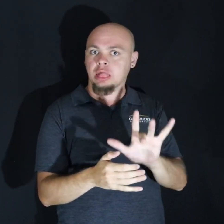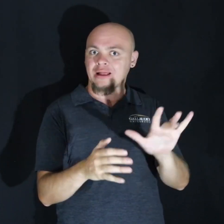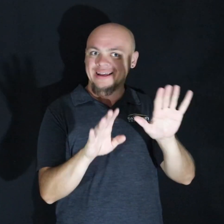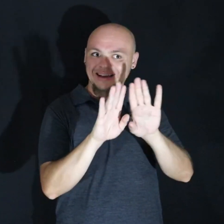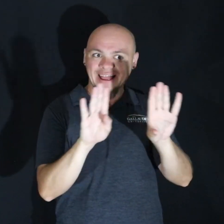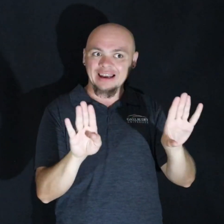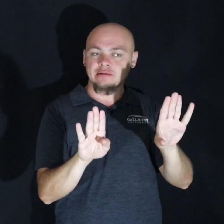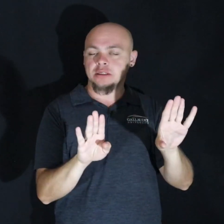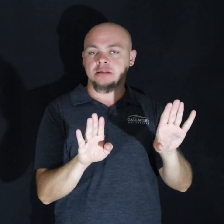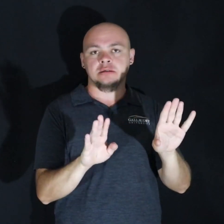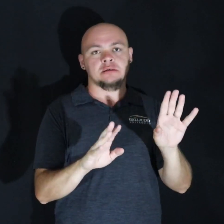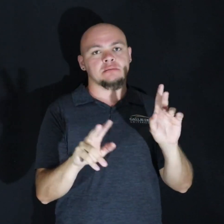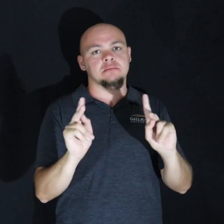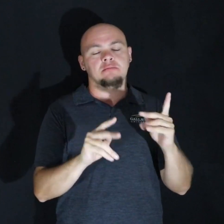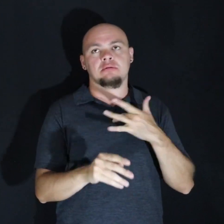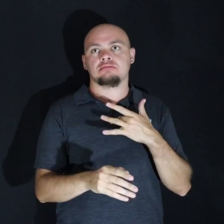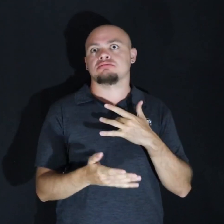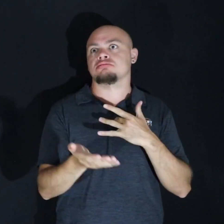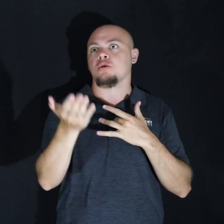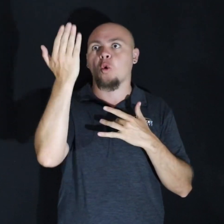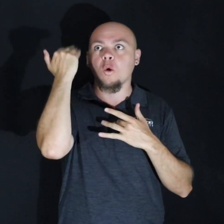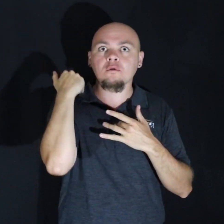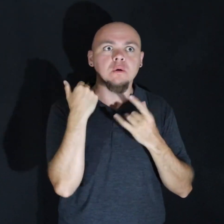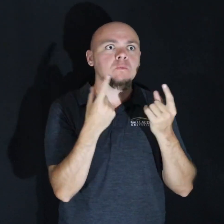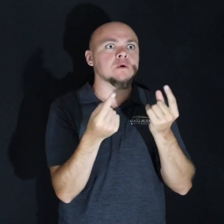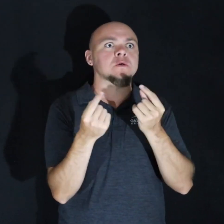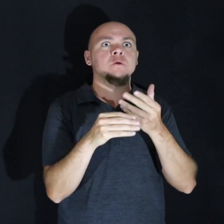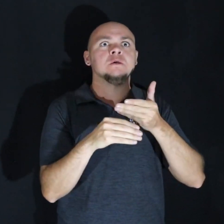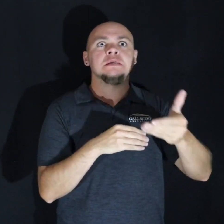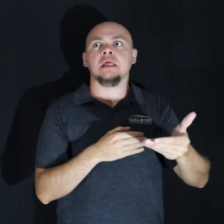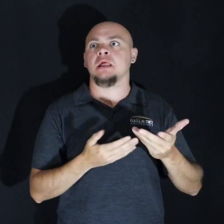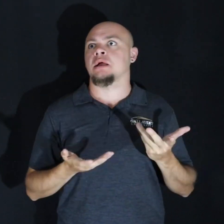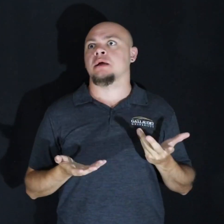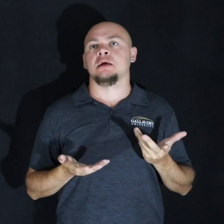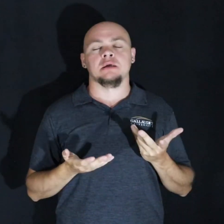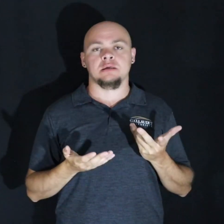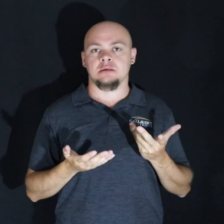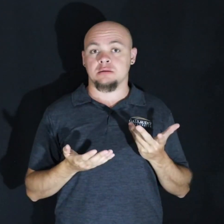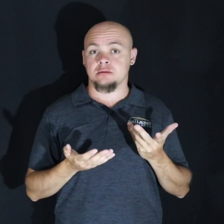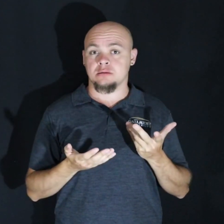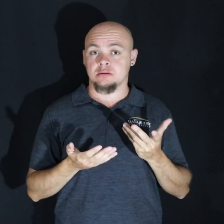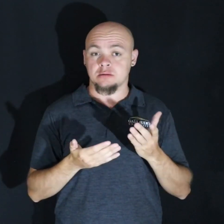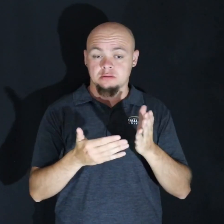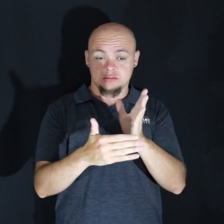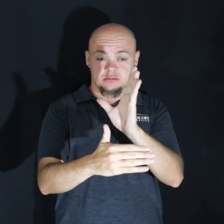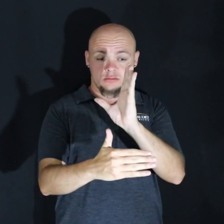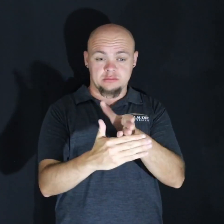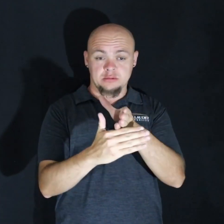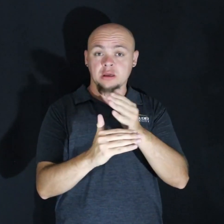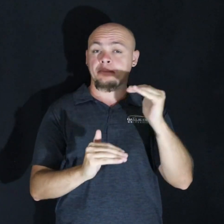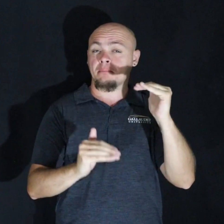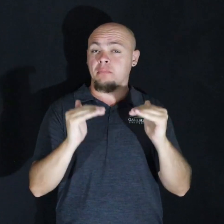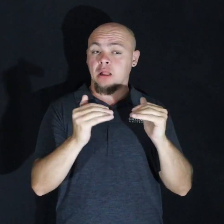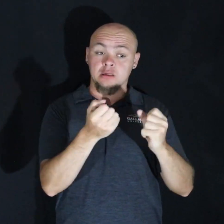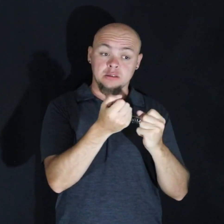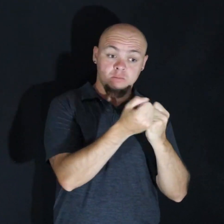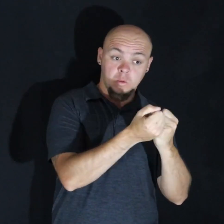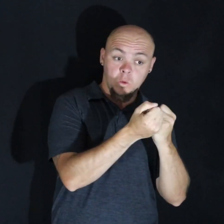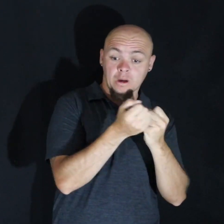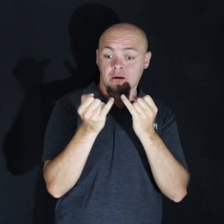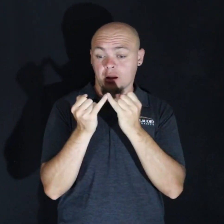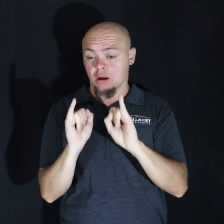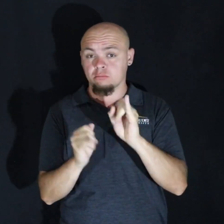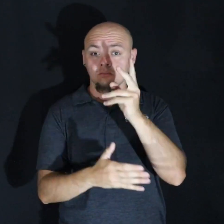team members will find themselves overwhelmed and not know what to do next. But where there is a balance of support and